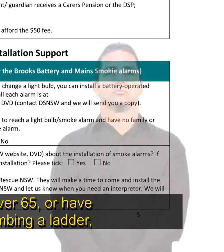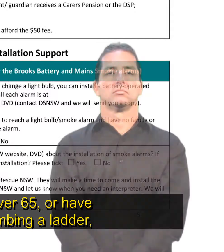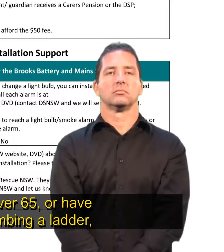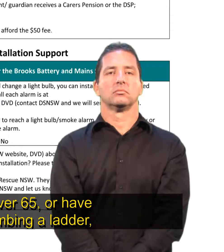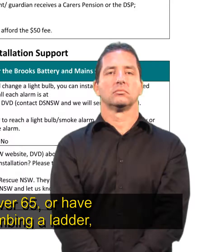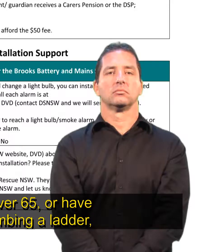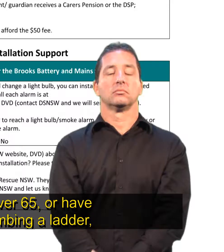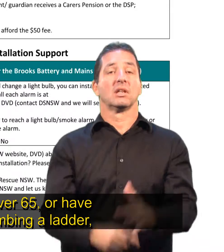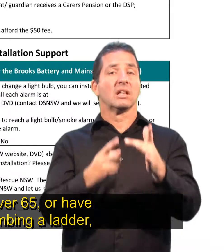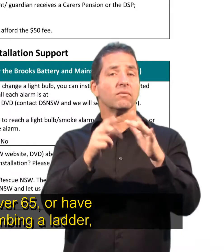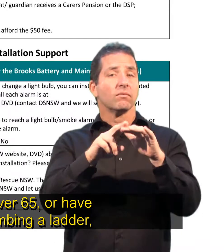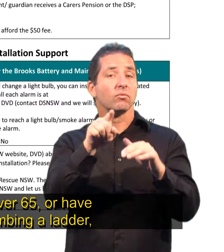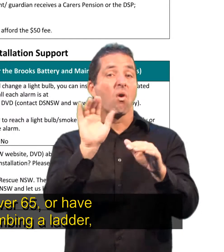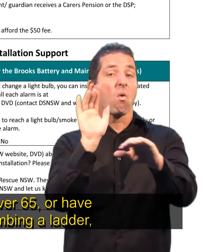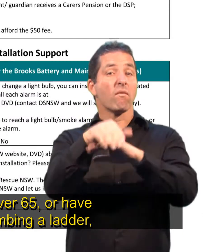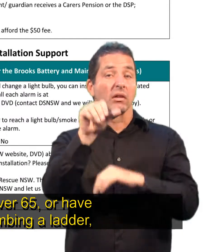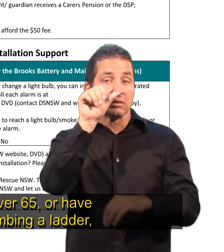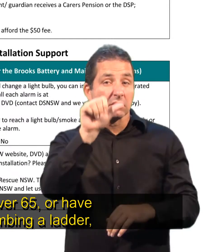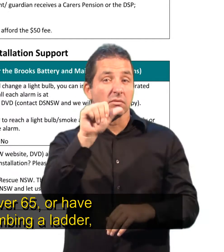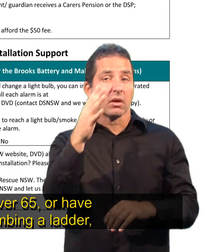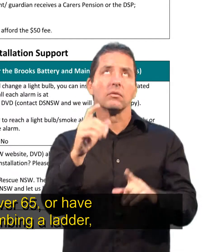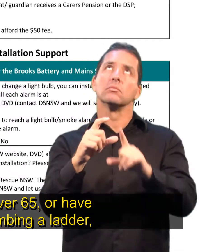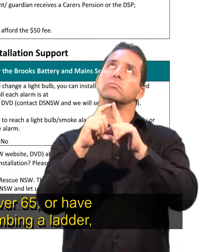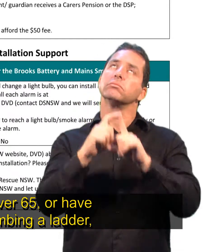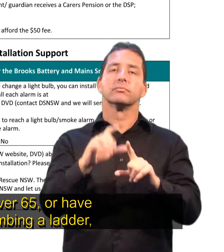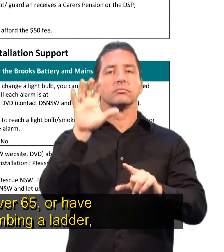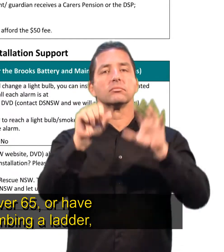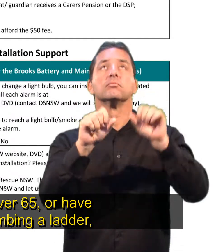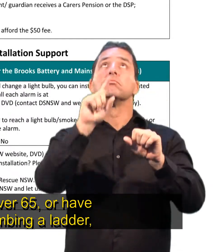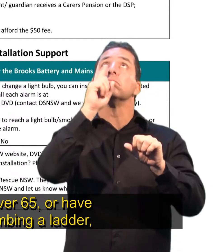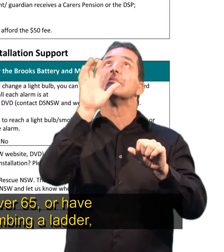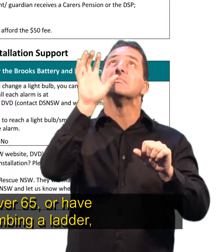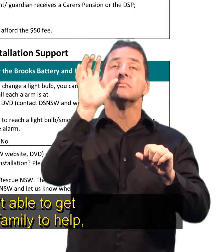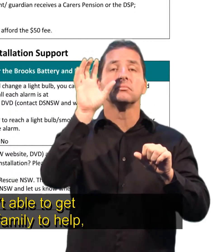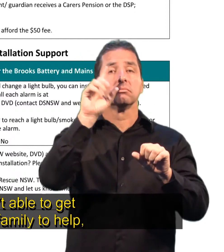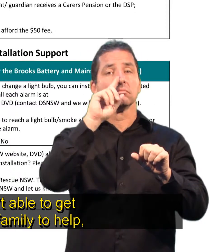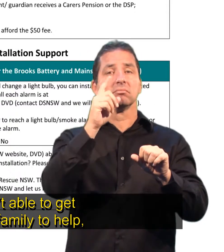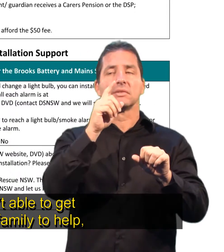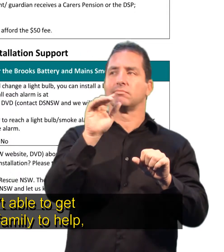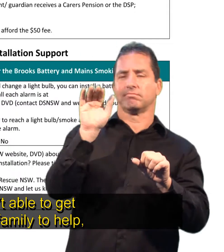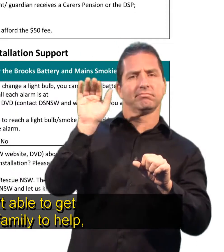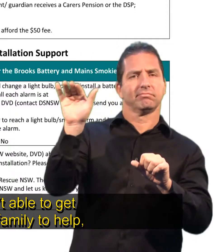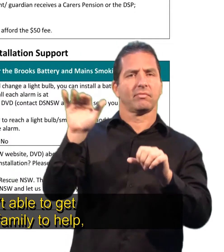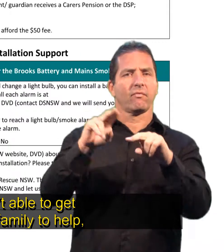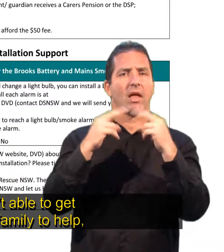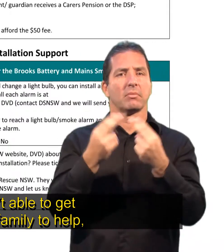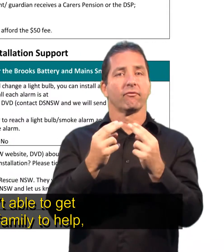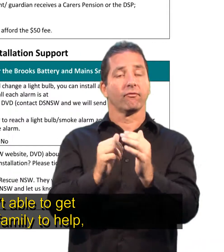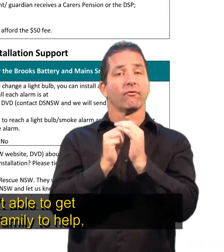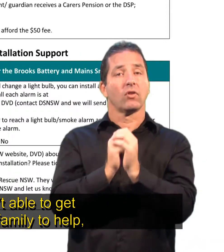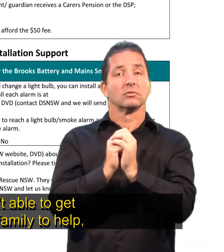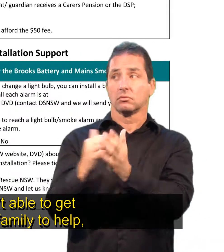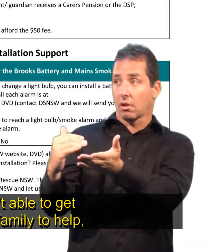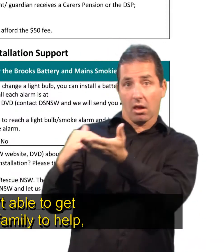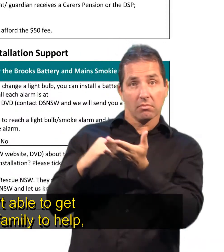If you are over 65 or have difficulty climbing a ladder and aren't able to get friends or family to help,